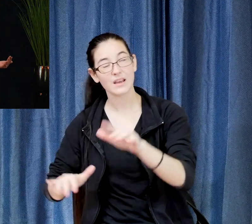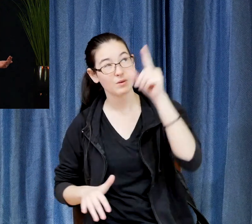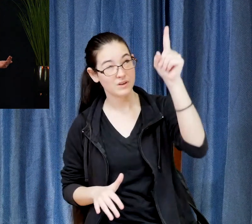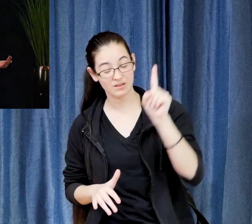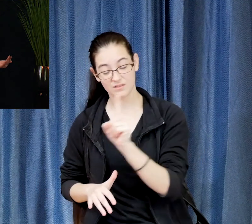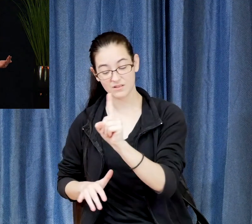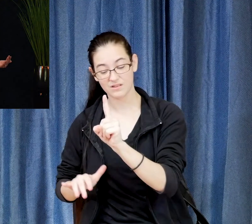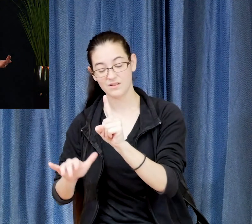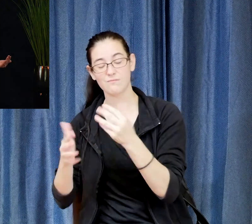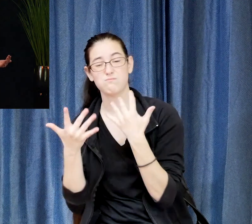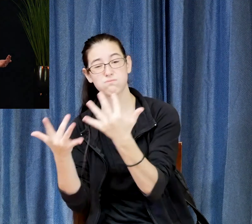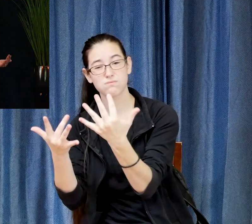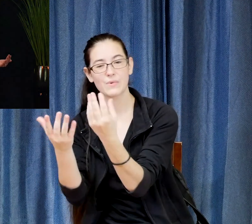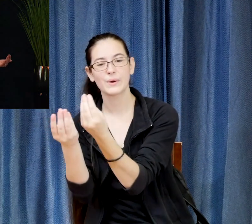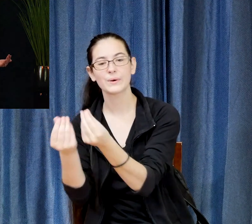walks.